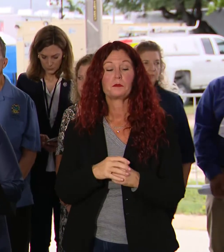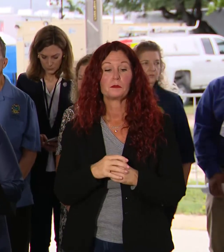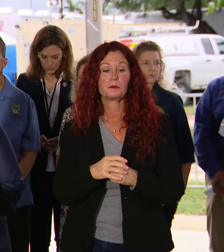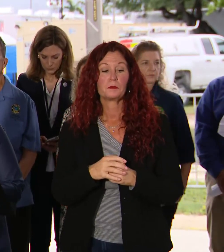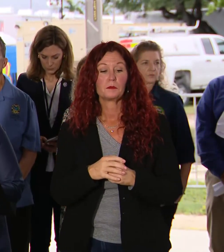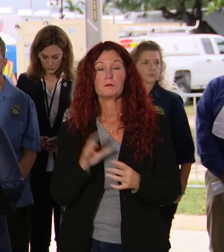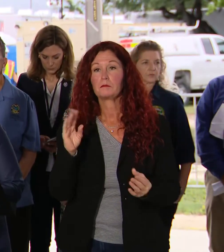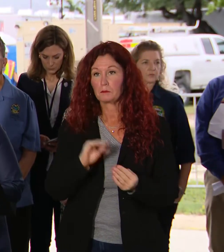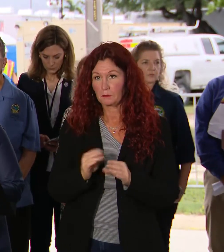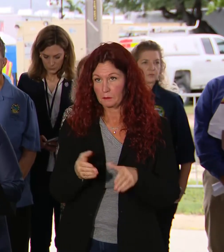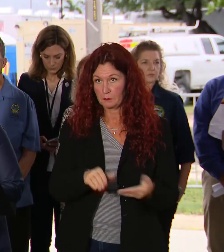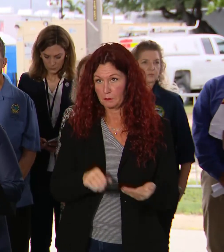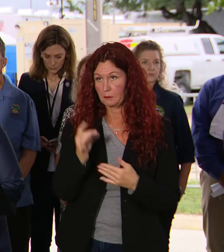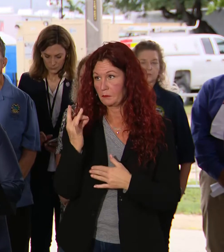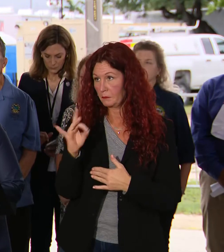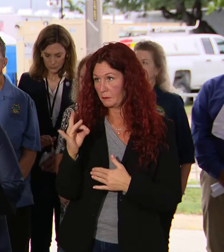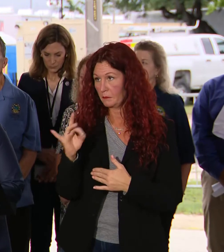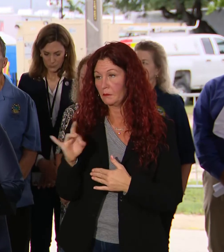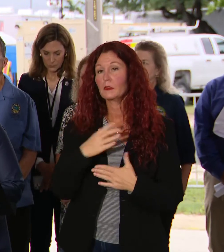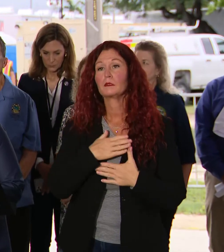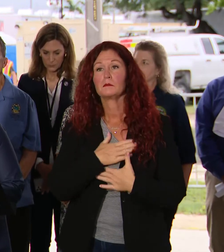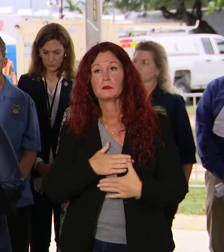for news.